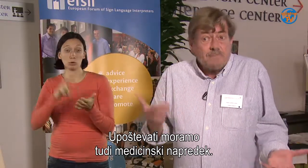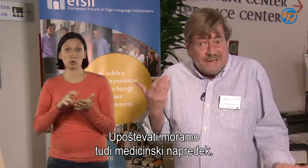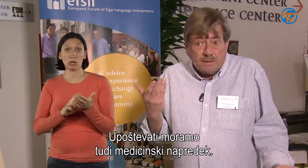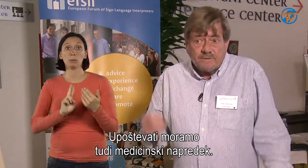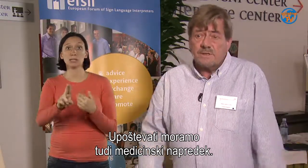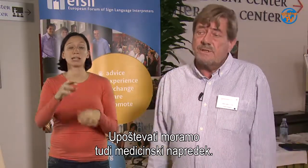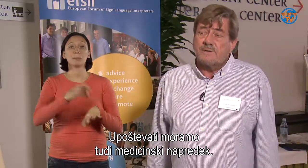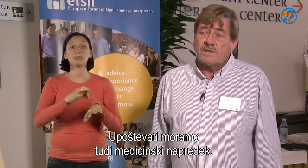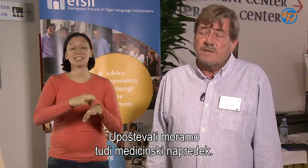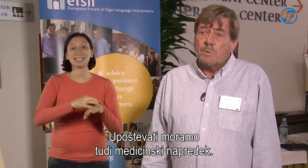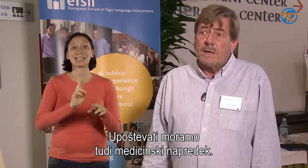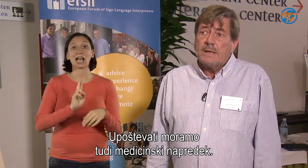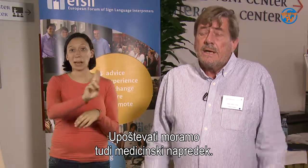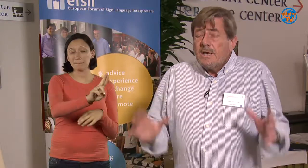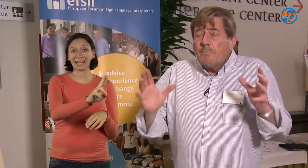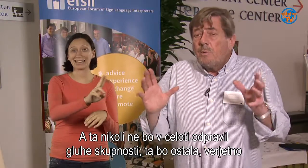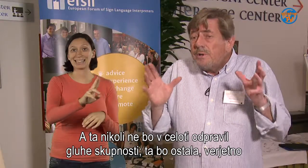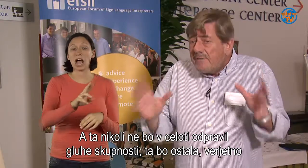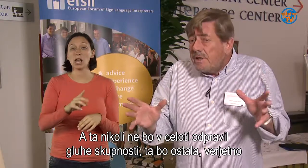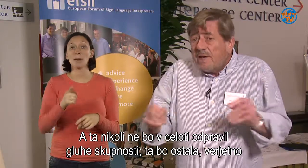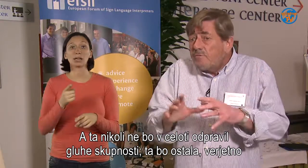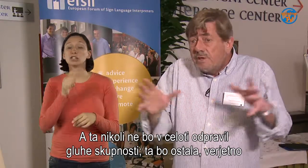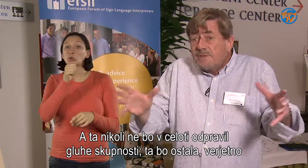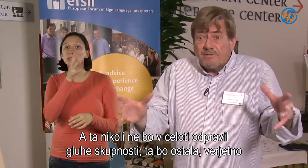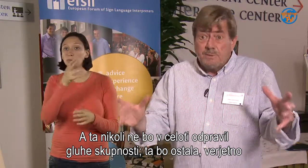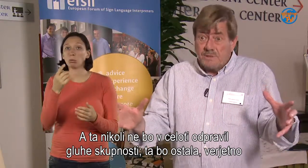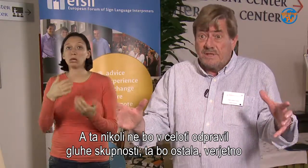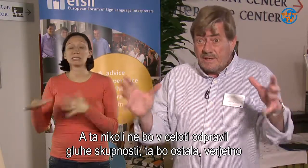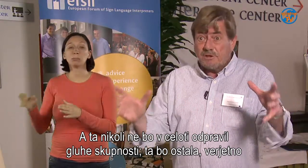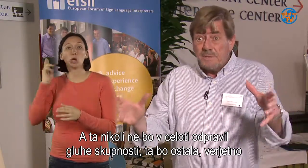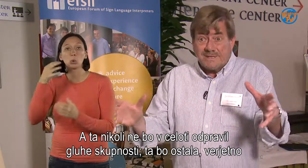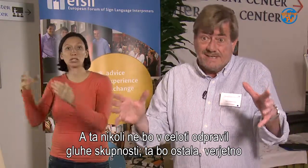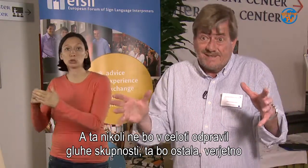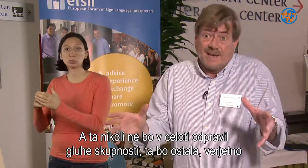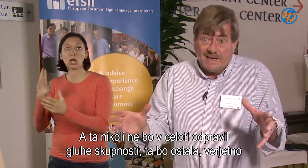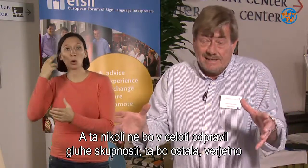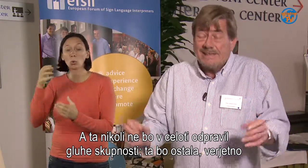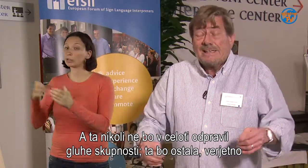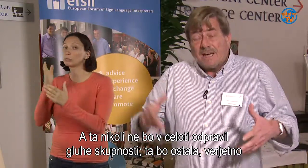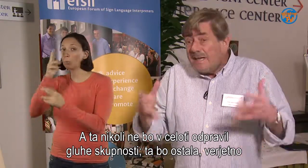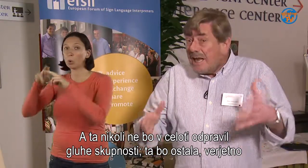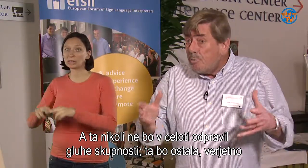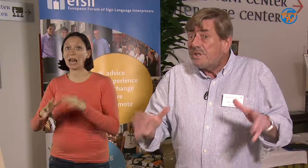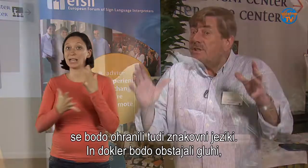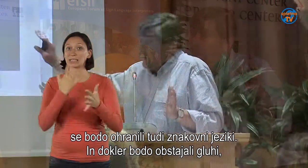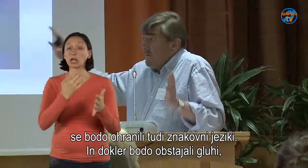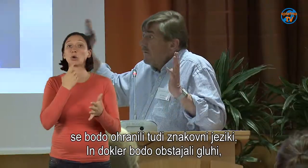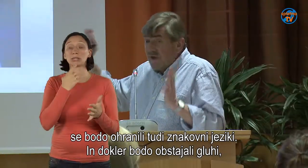medical advances as well. But we are never going to get rid of the deaf community. The deaf community is here to stay. Sign languages, we think, are here